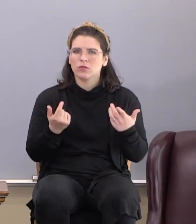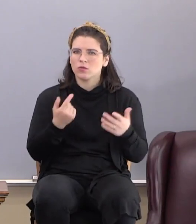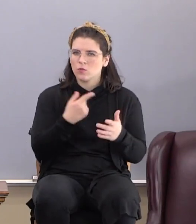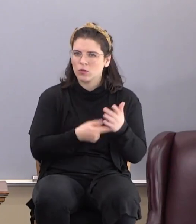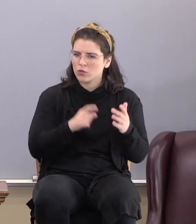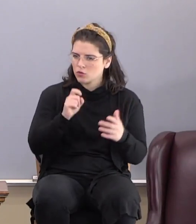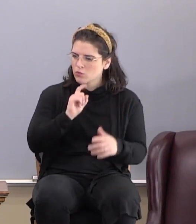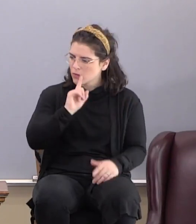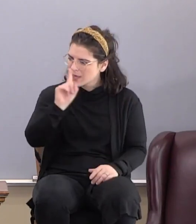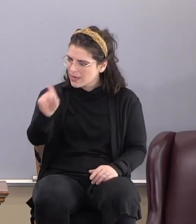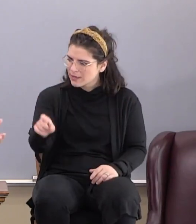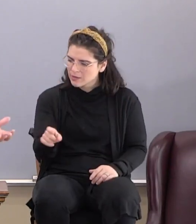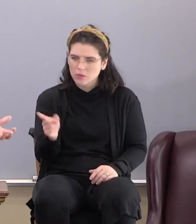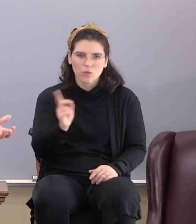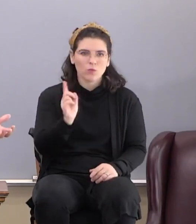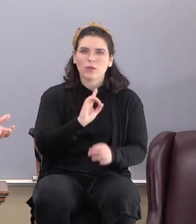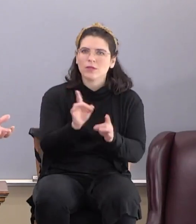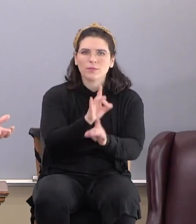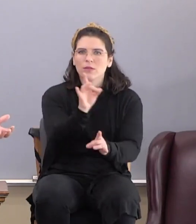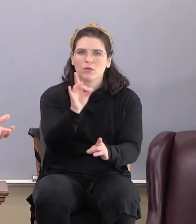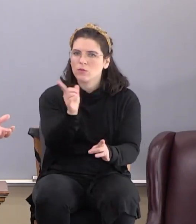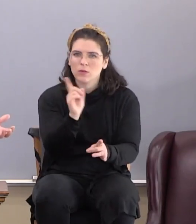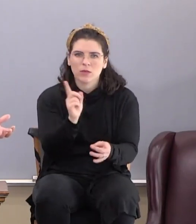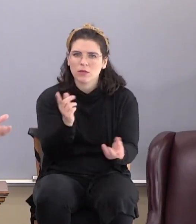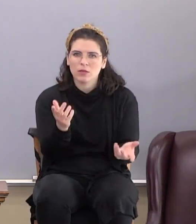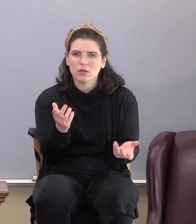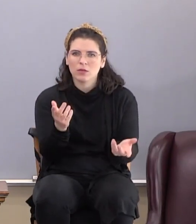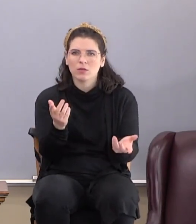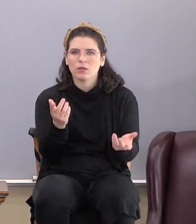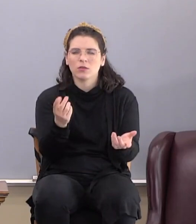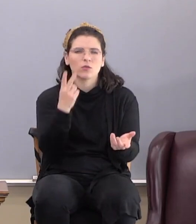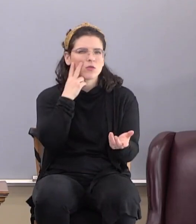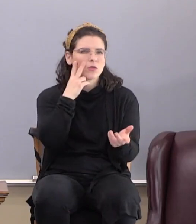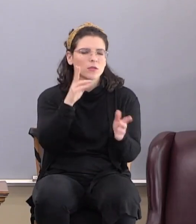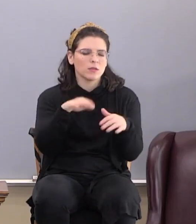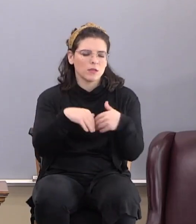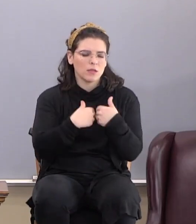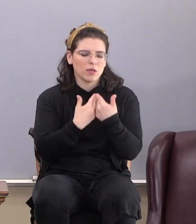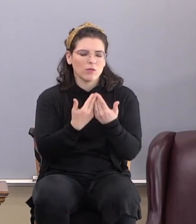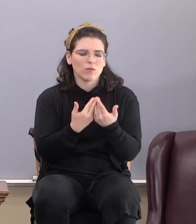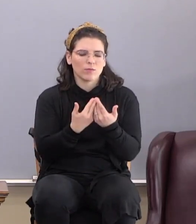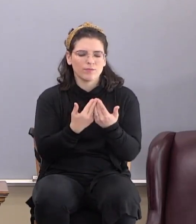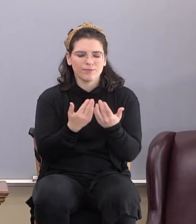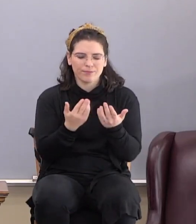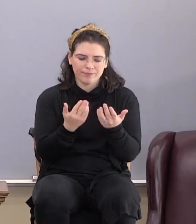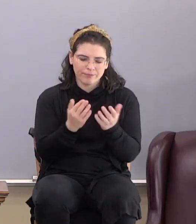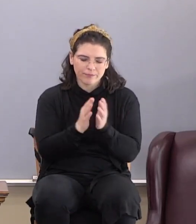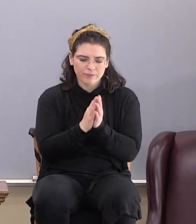we ask? Where's the Spirit? You see how Paul,